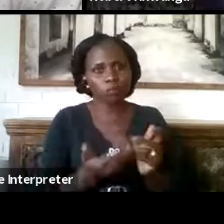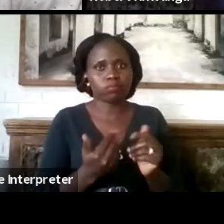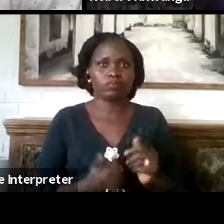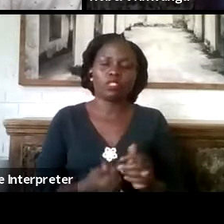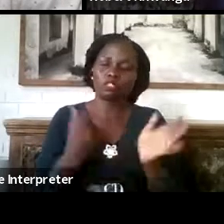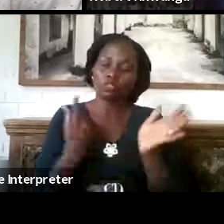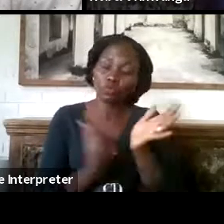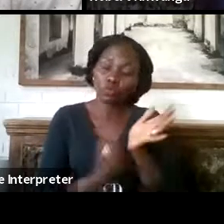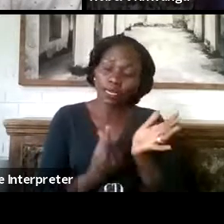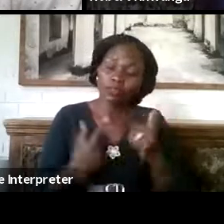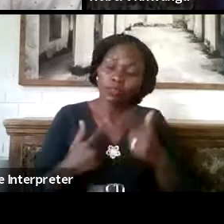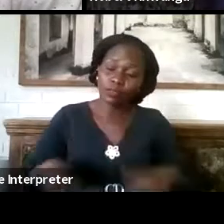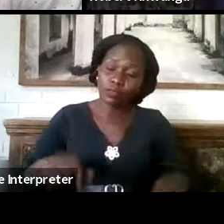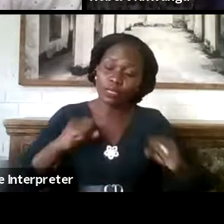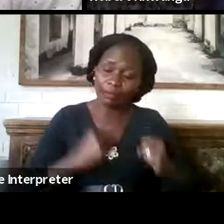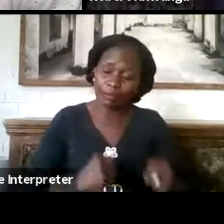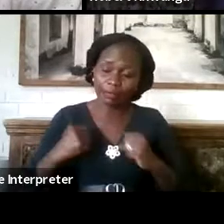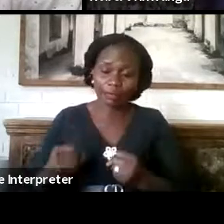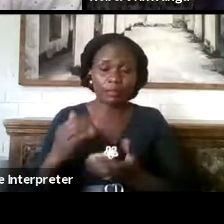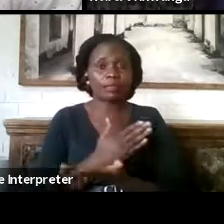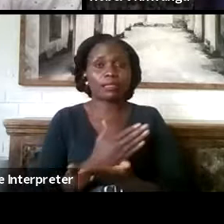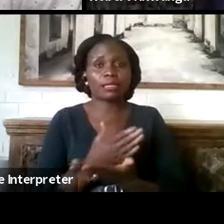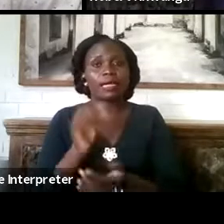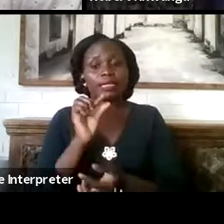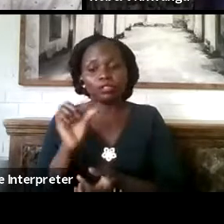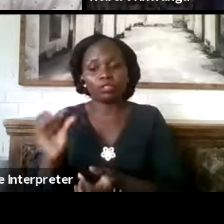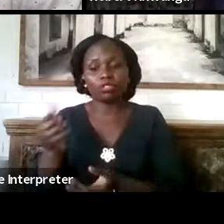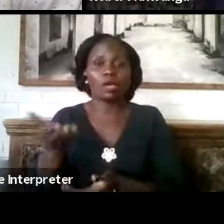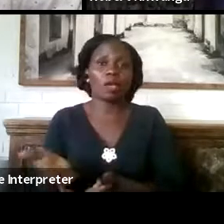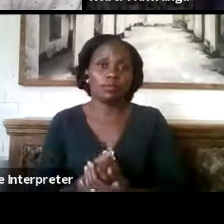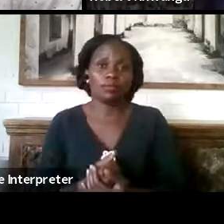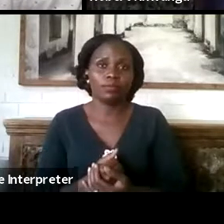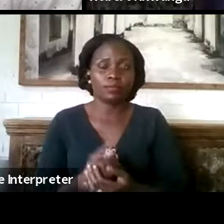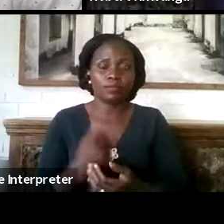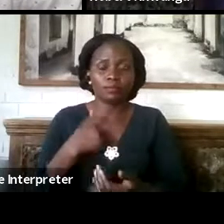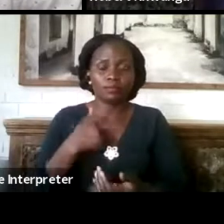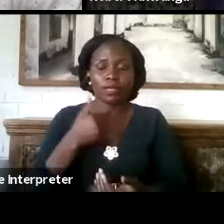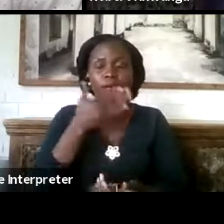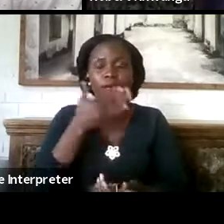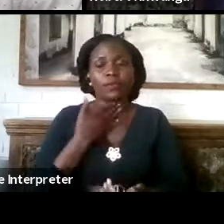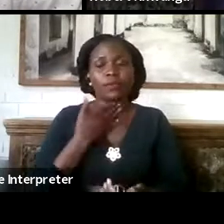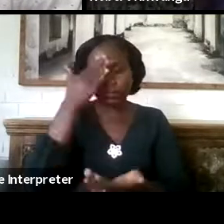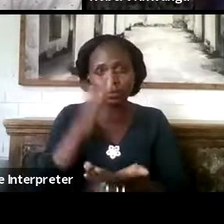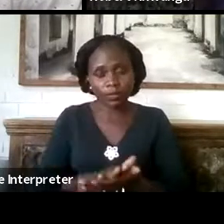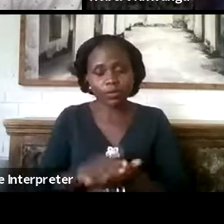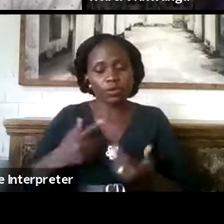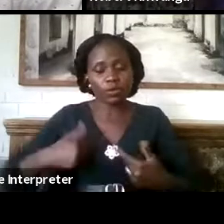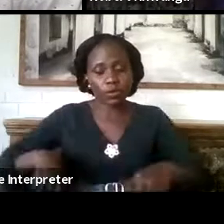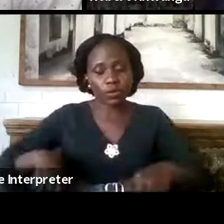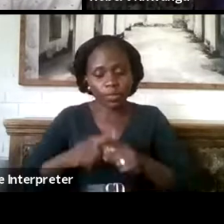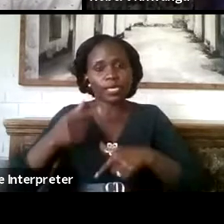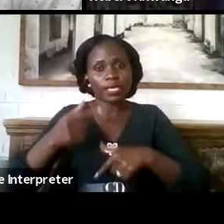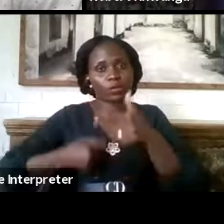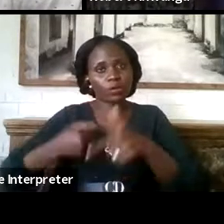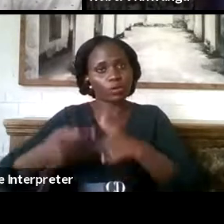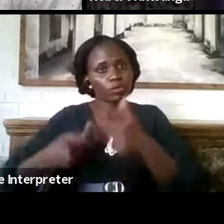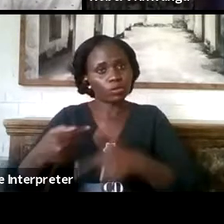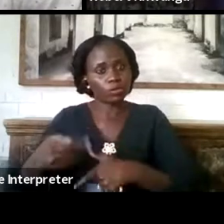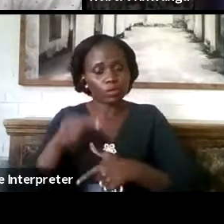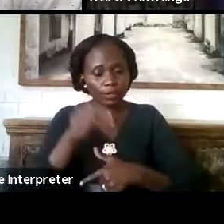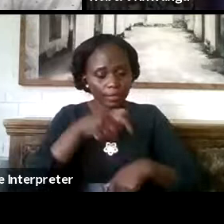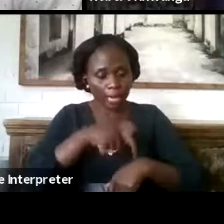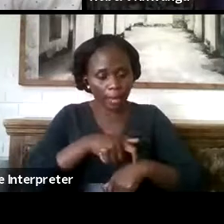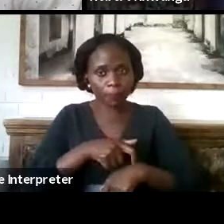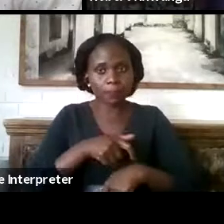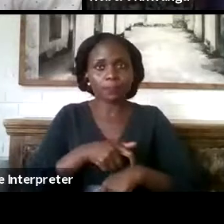little which is there. And I want to believe that as we progress within this period, where we are talking